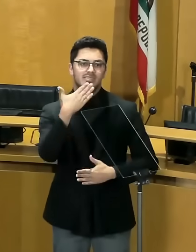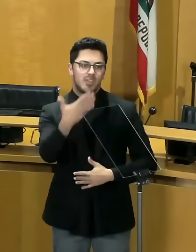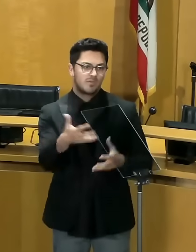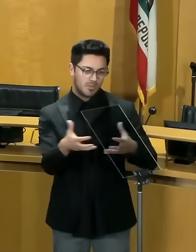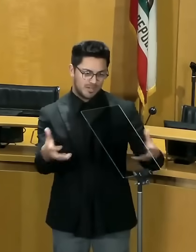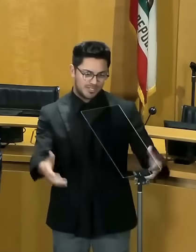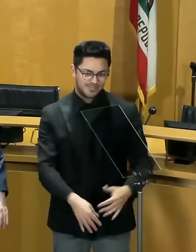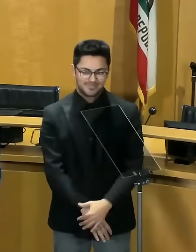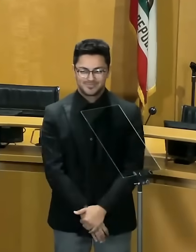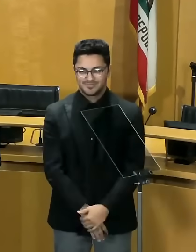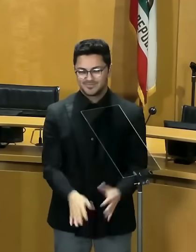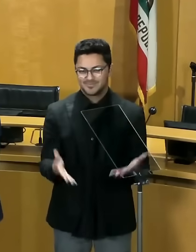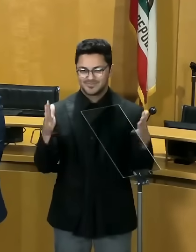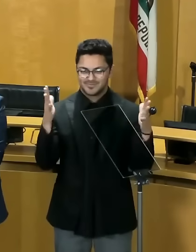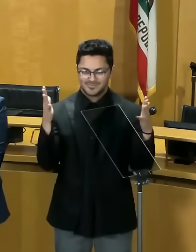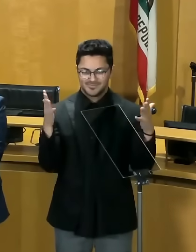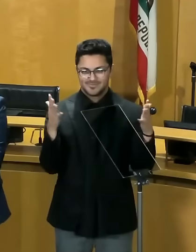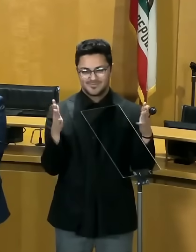very much.